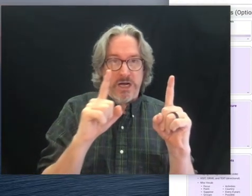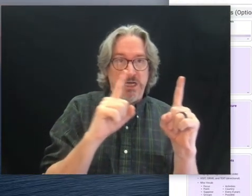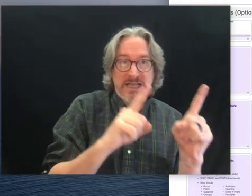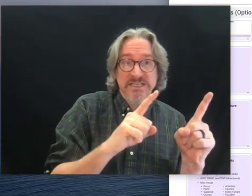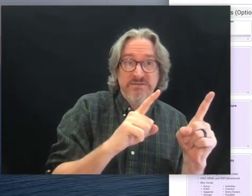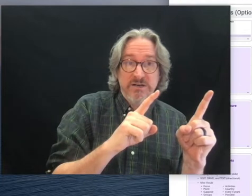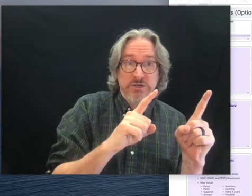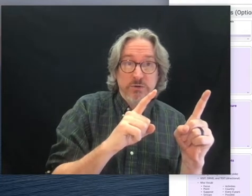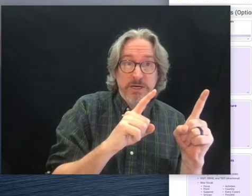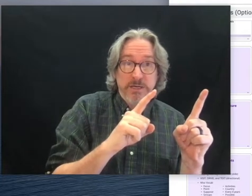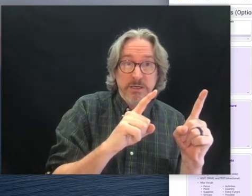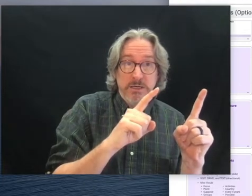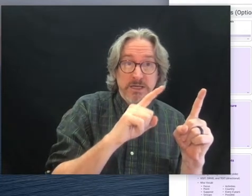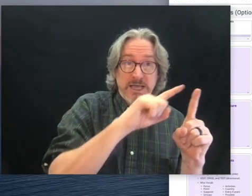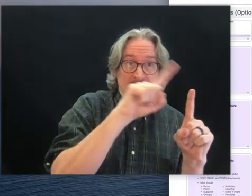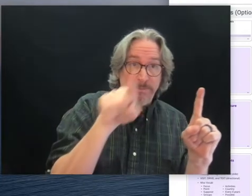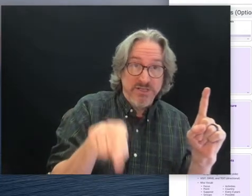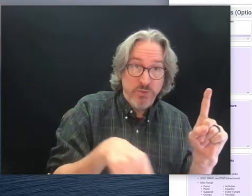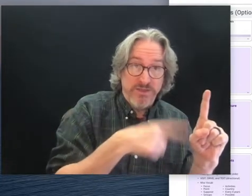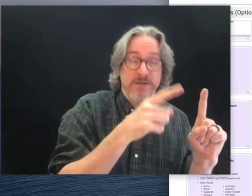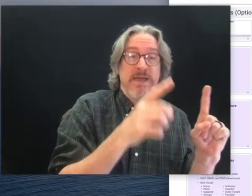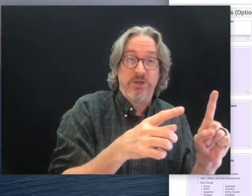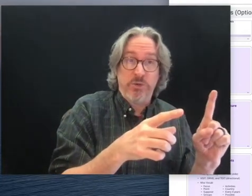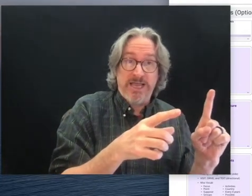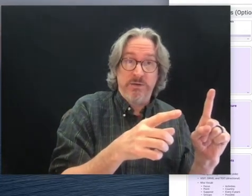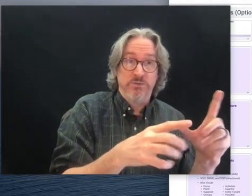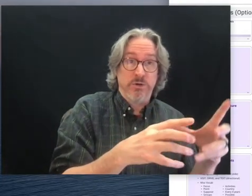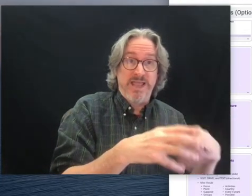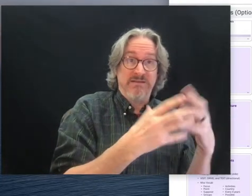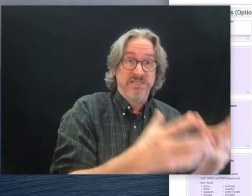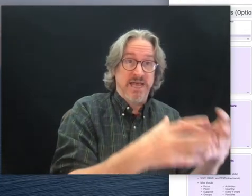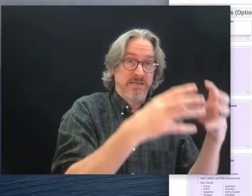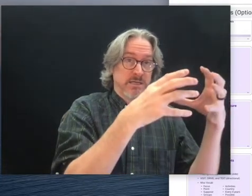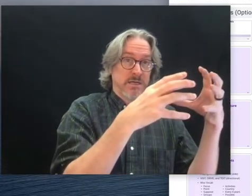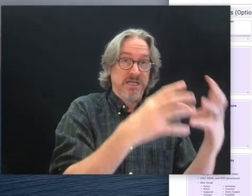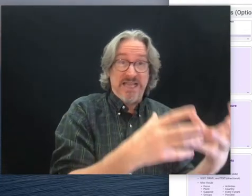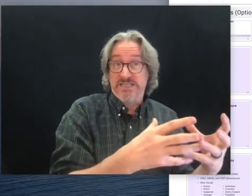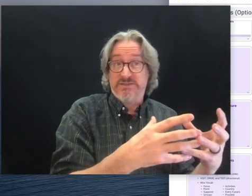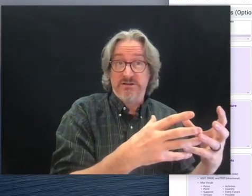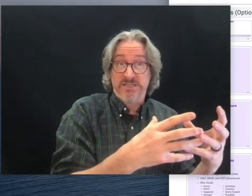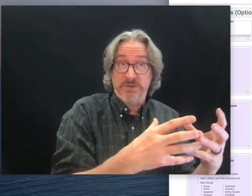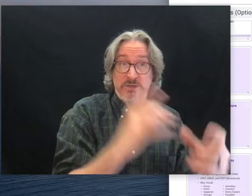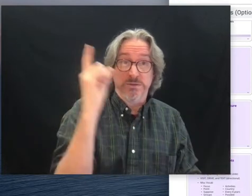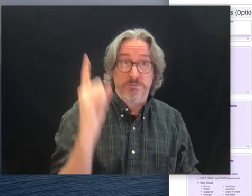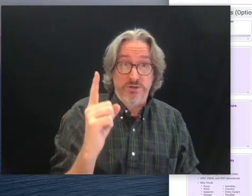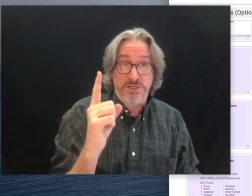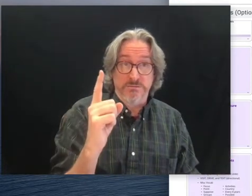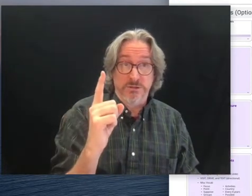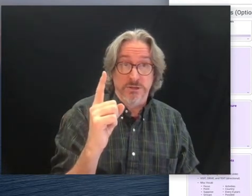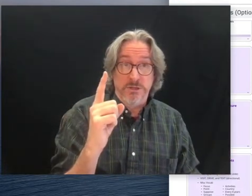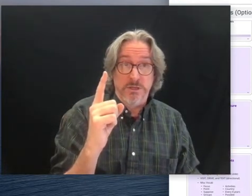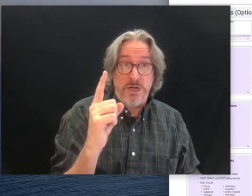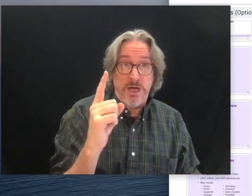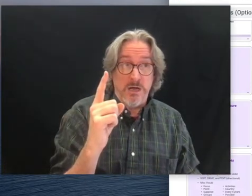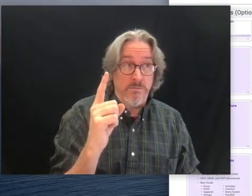a classifier story happens within a manual language where we have set classifiers that we use. Person,